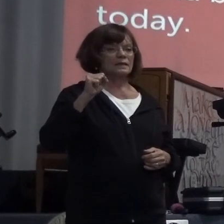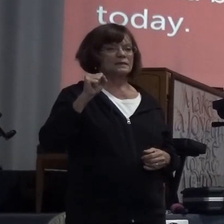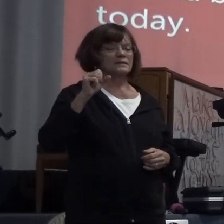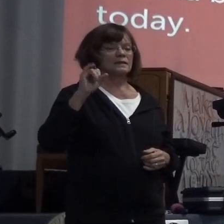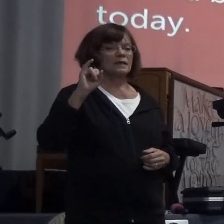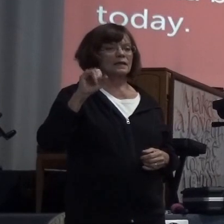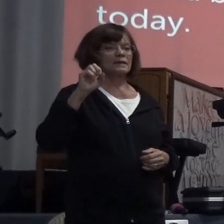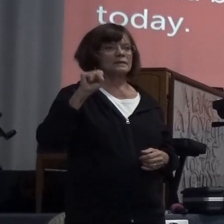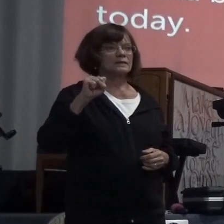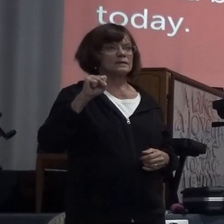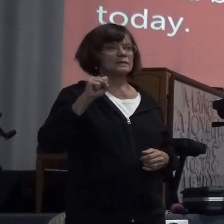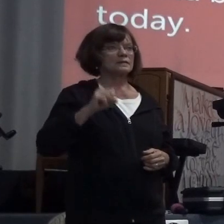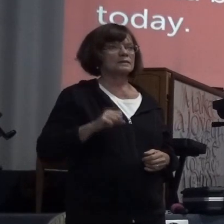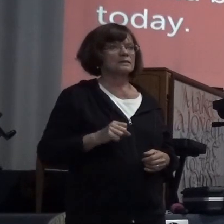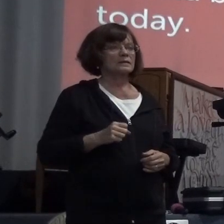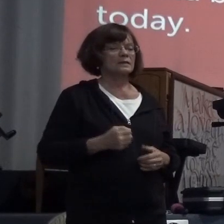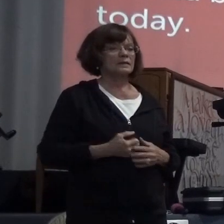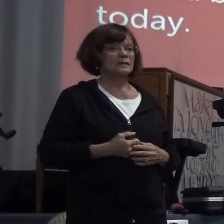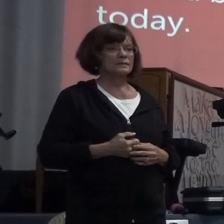Just before his death.